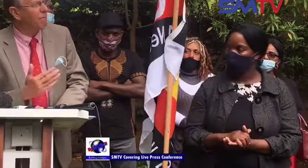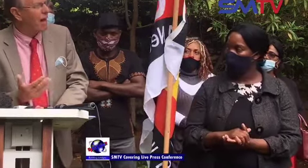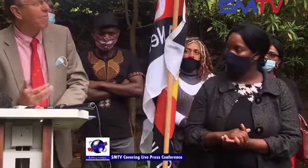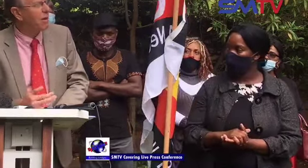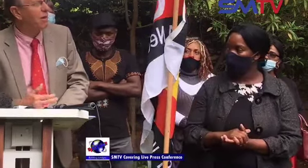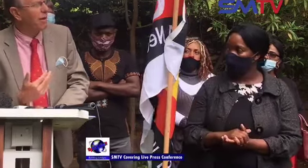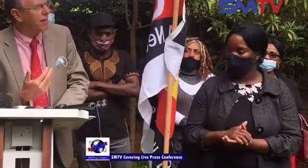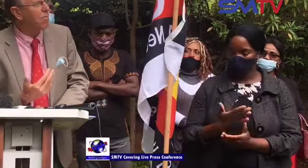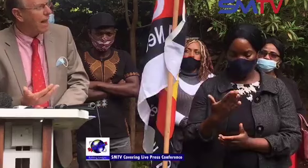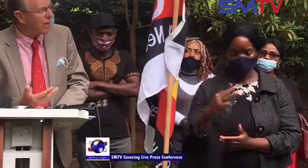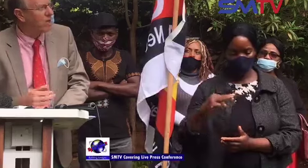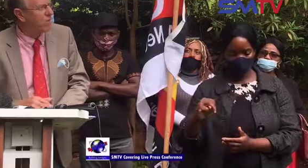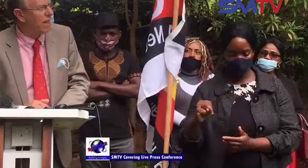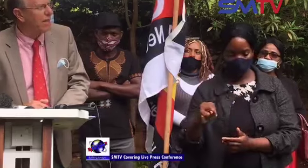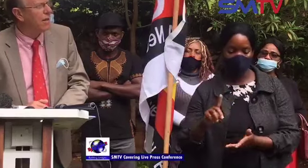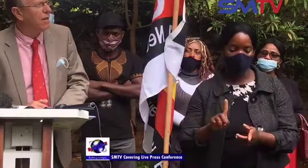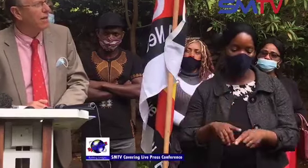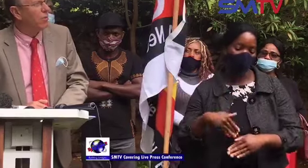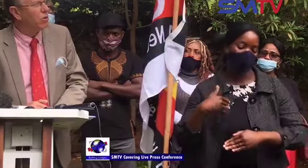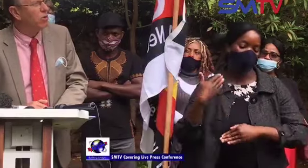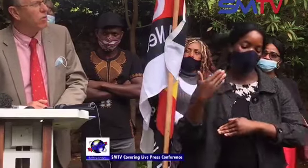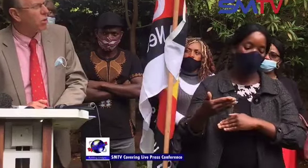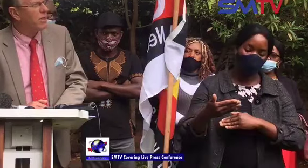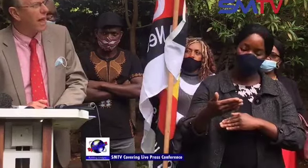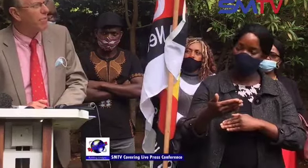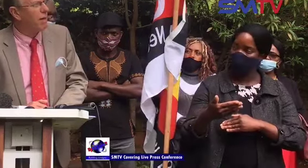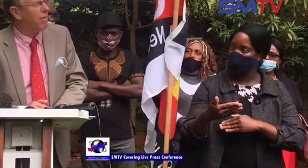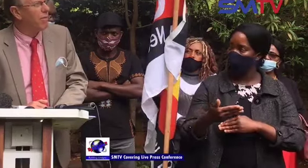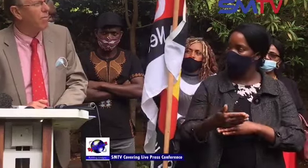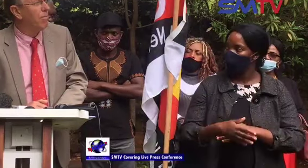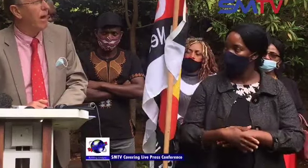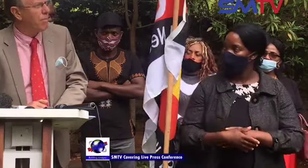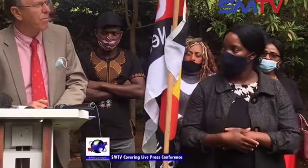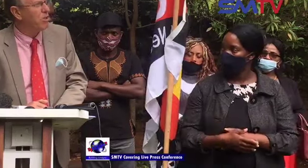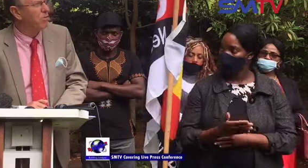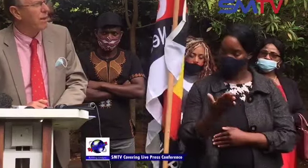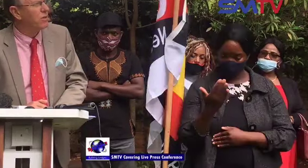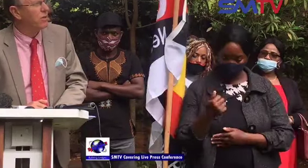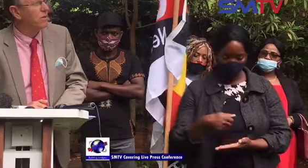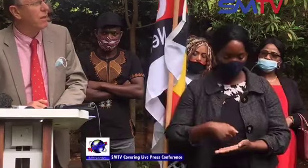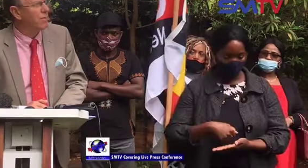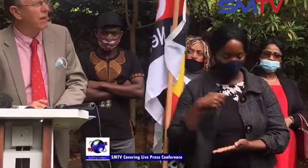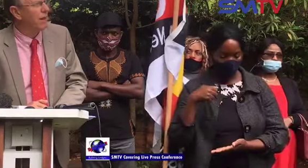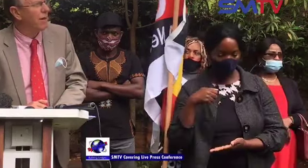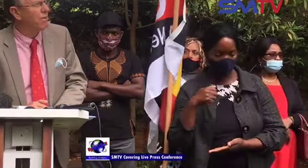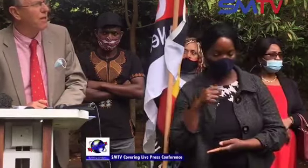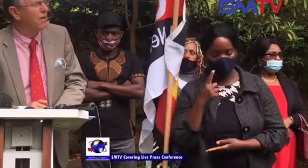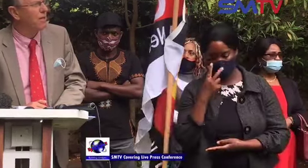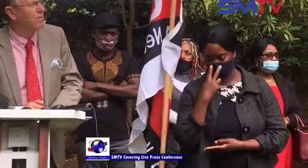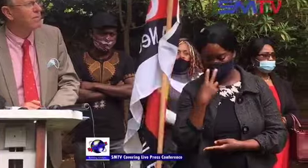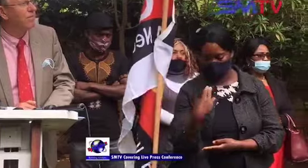some 5 million, and the balance of that was what came in from our membership.